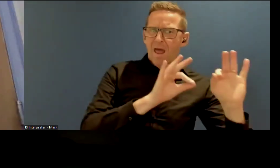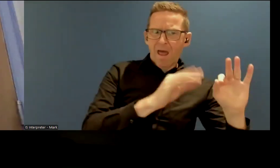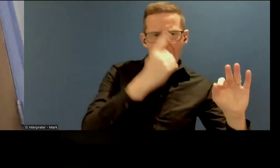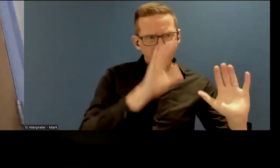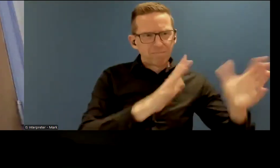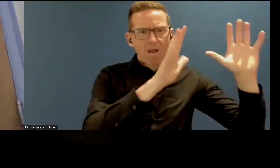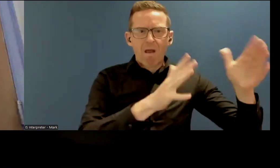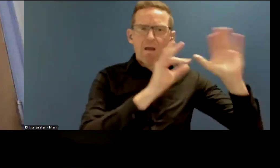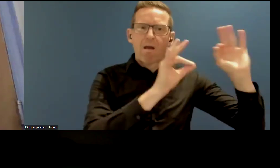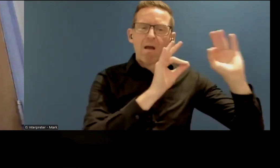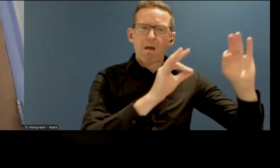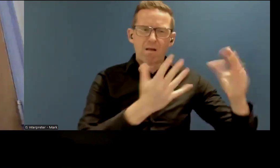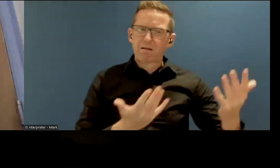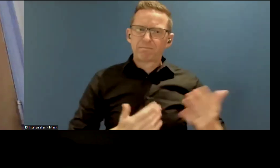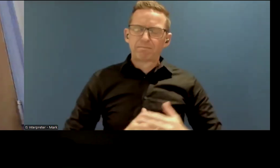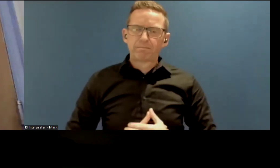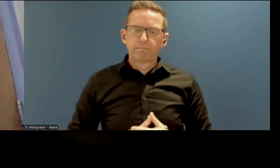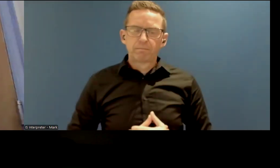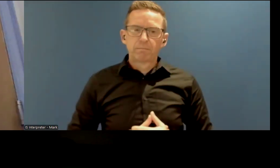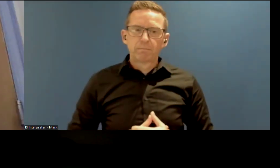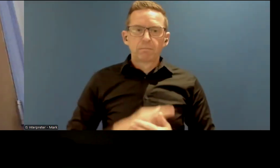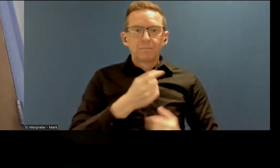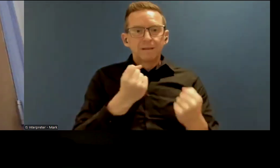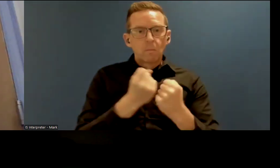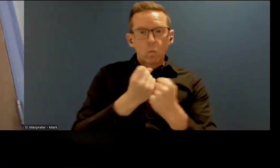pan-disability OPDs is rather mixed.